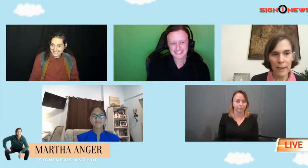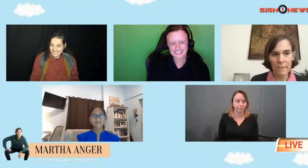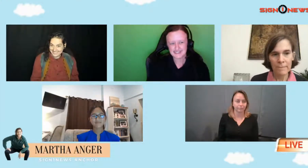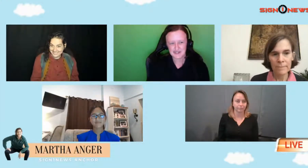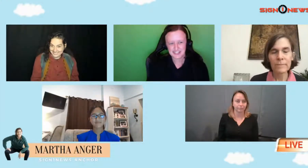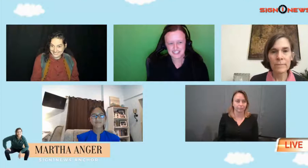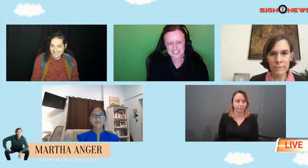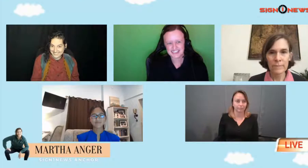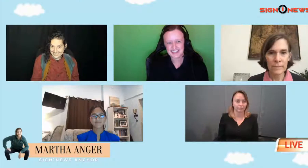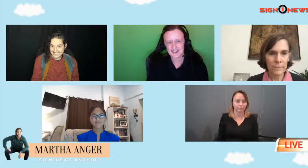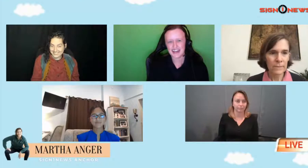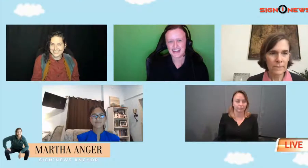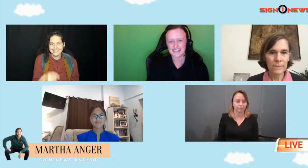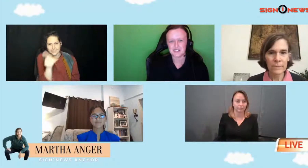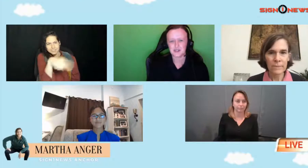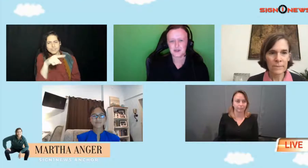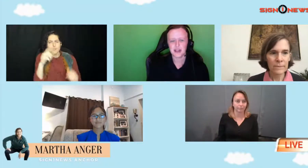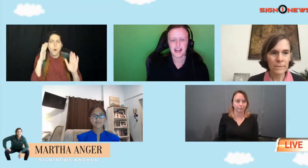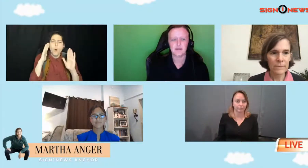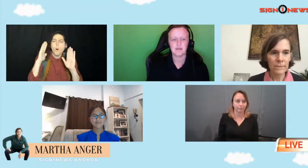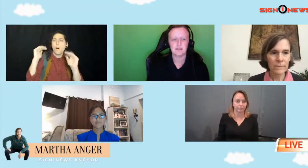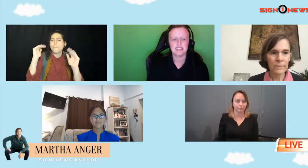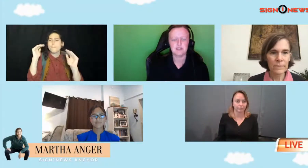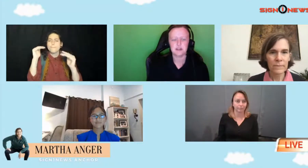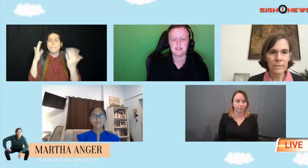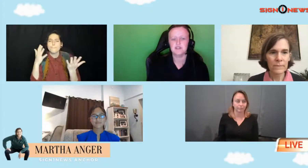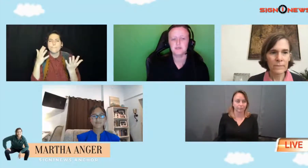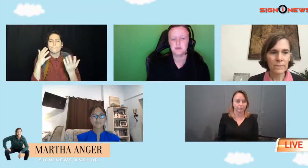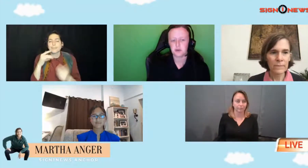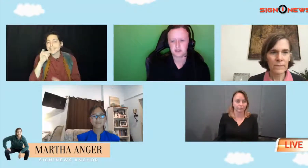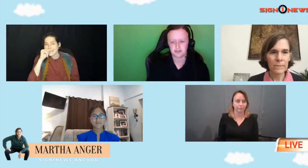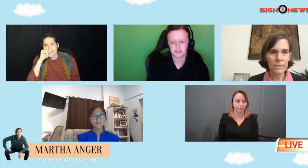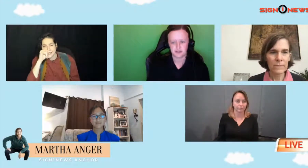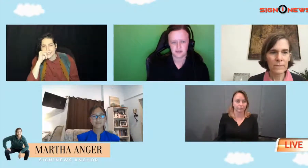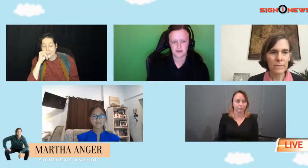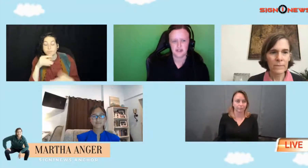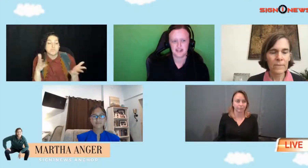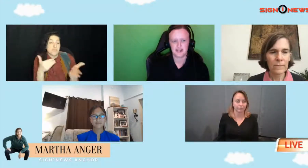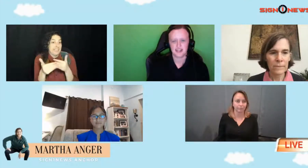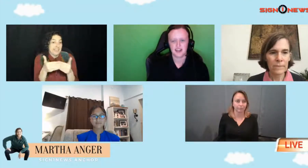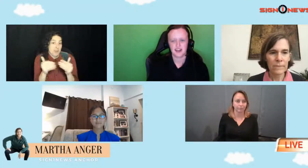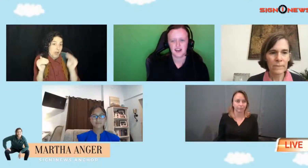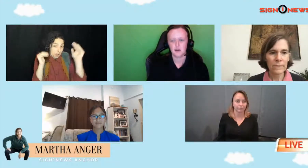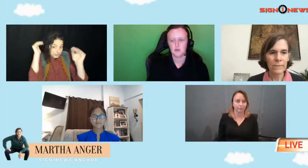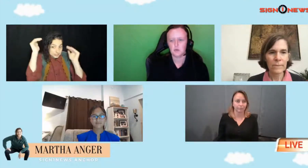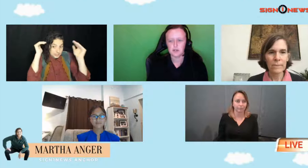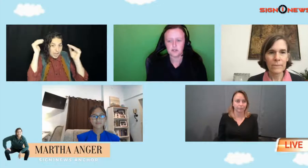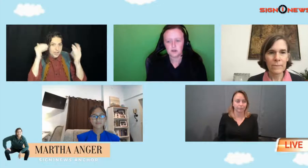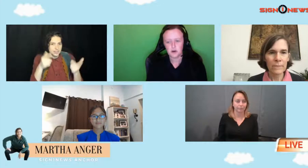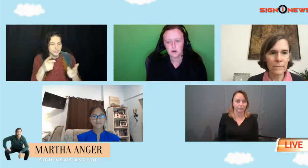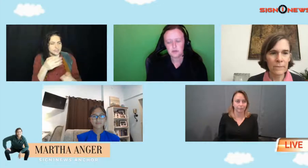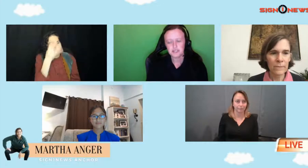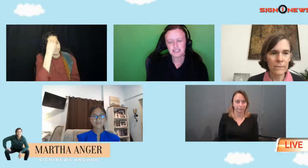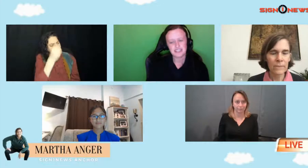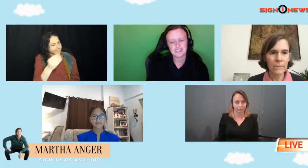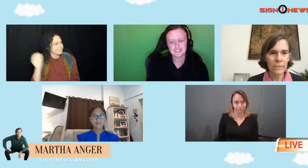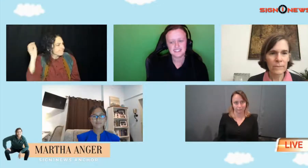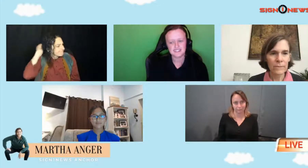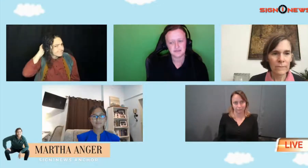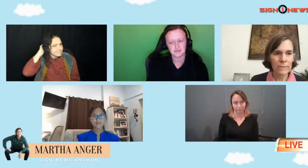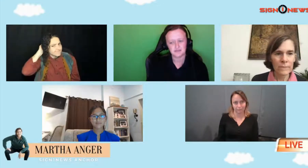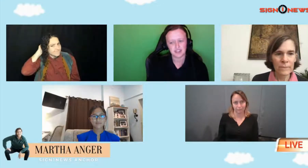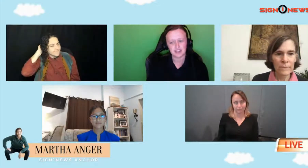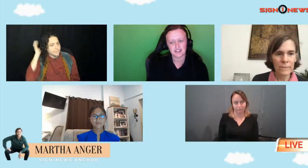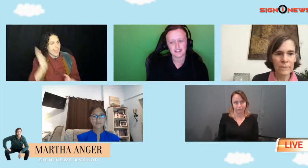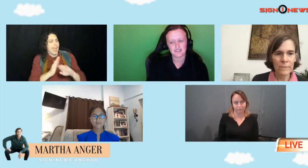both some questions. Now I'd ask you, put these questions to both of you. What do you hope